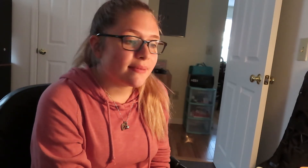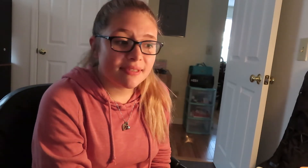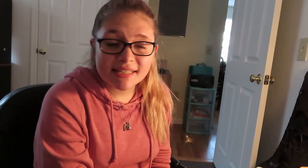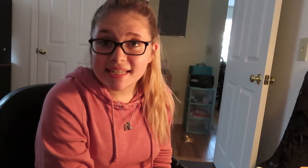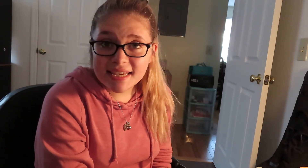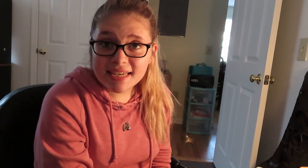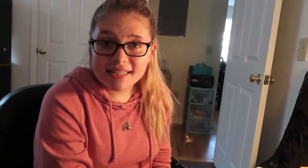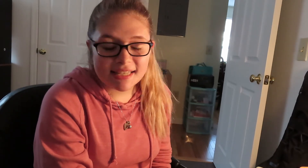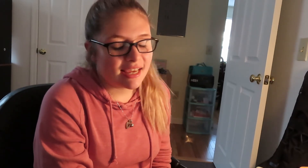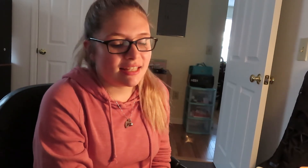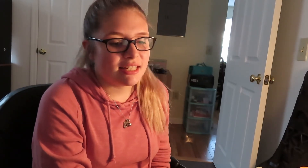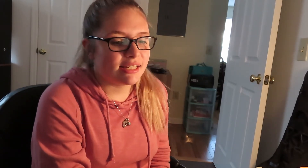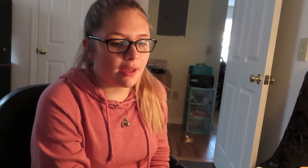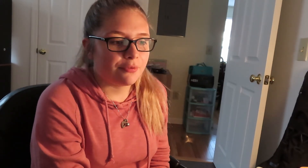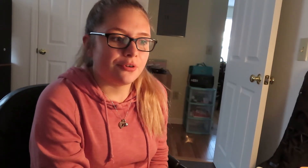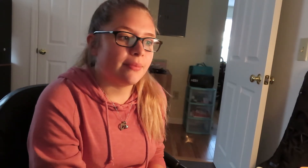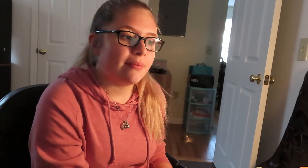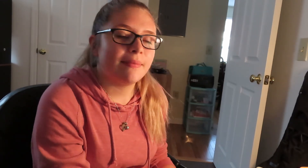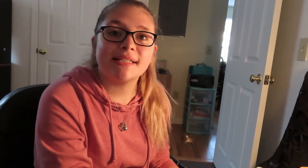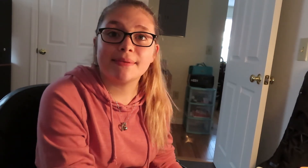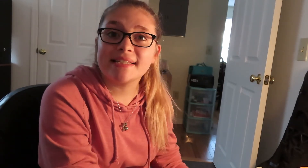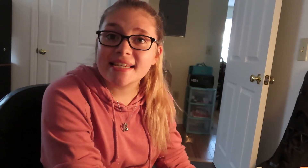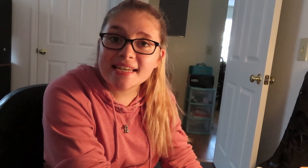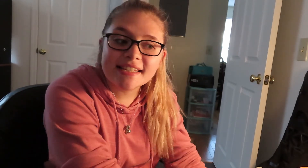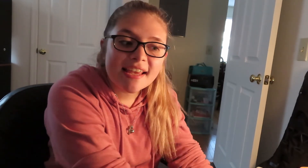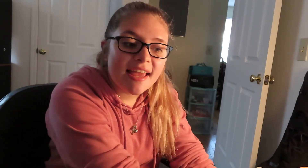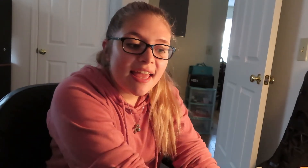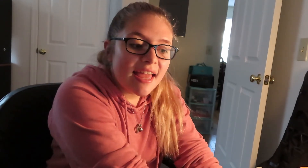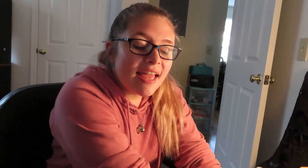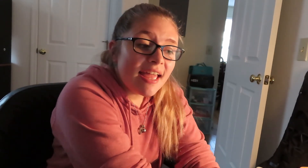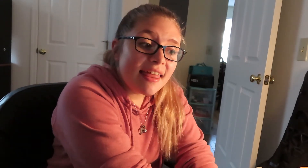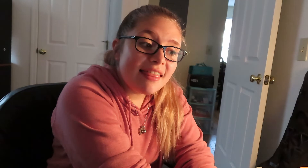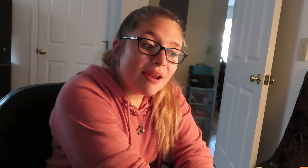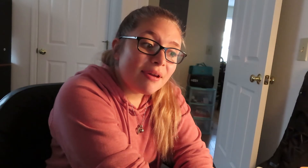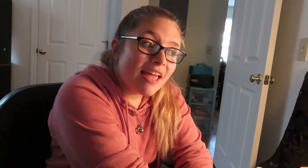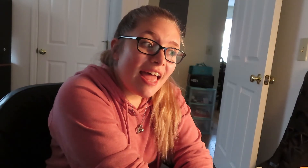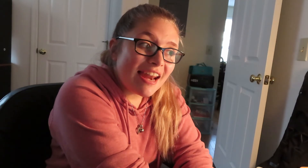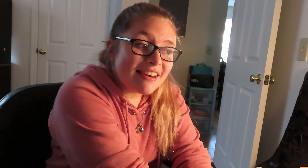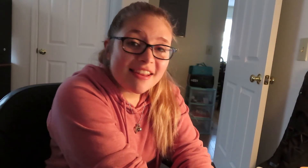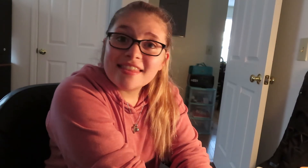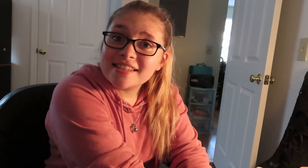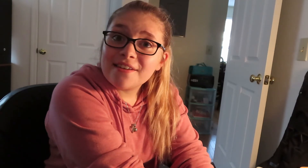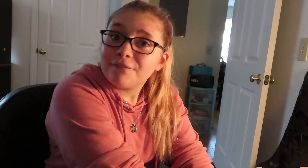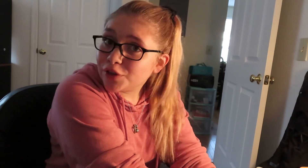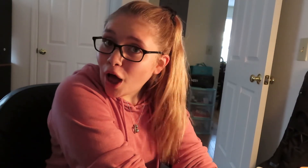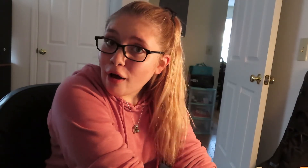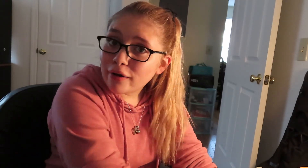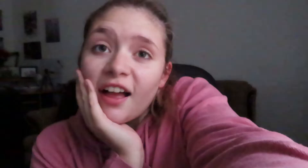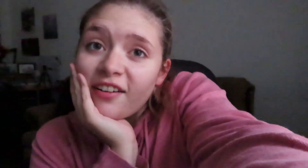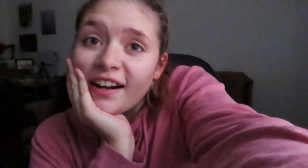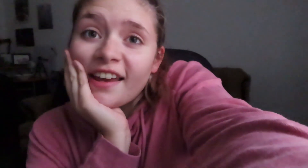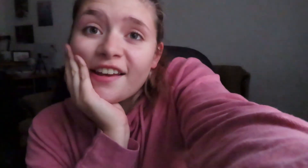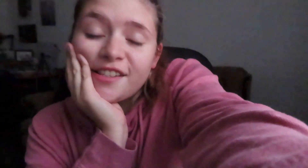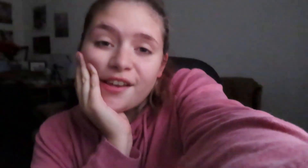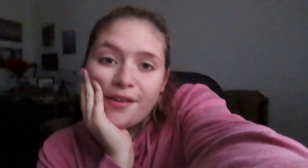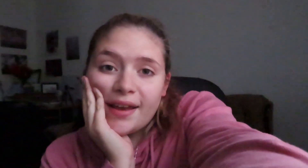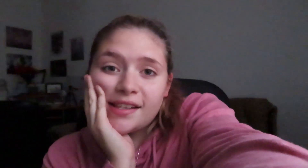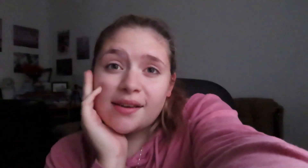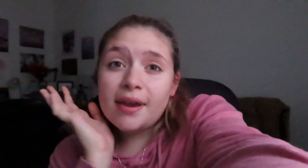something to eat. I had a little snack before, but I'm to make something to eat. And then I'm going to edit this vlog. All right, you guys. So as I'm